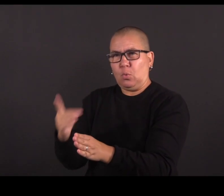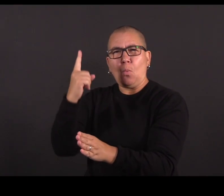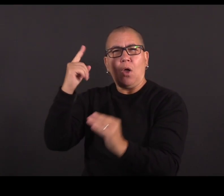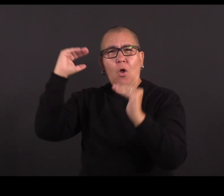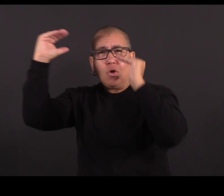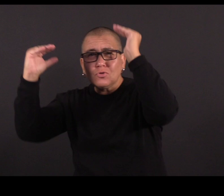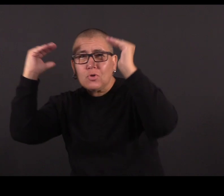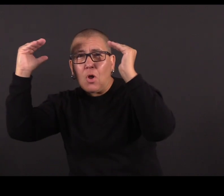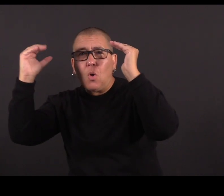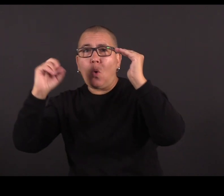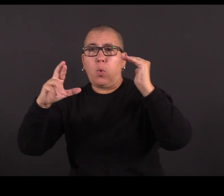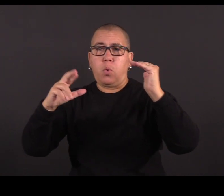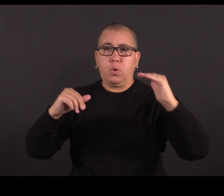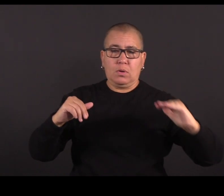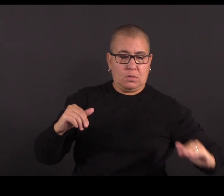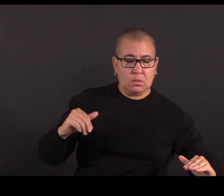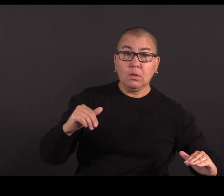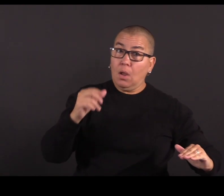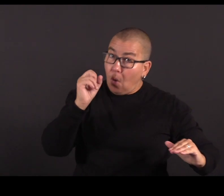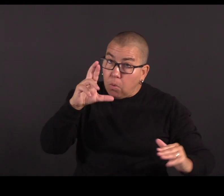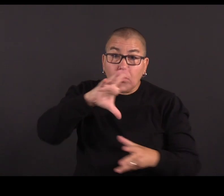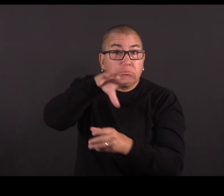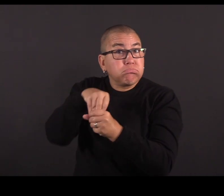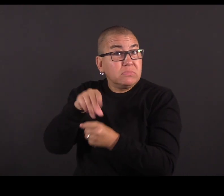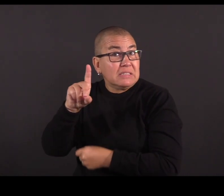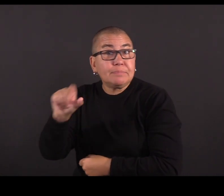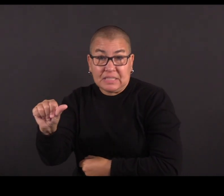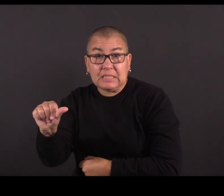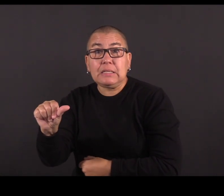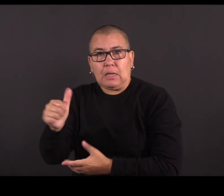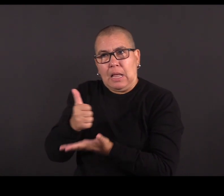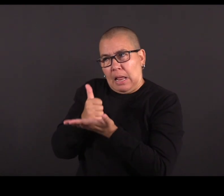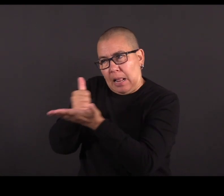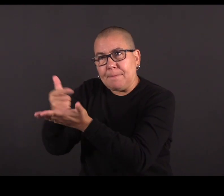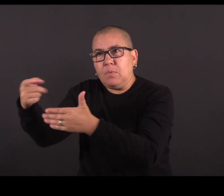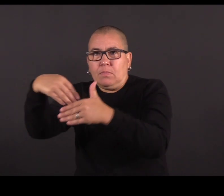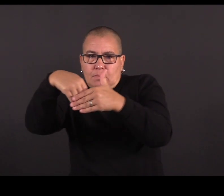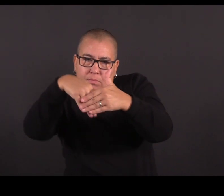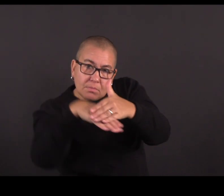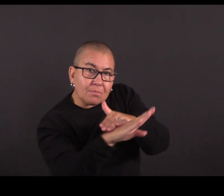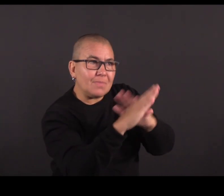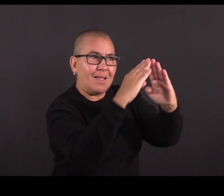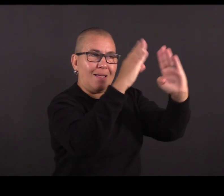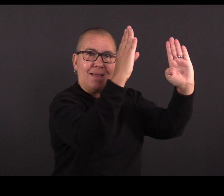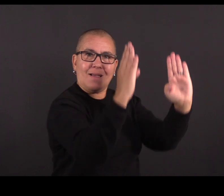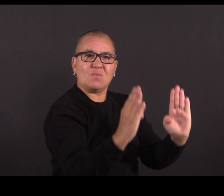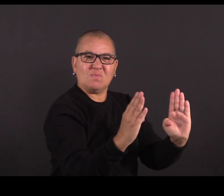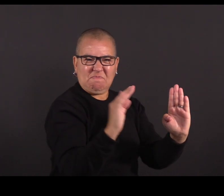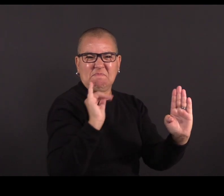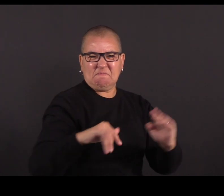disability, or achieving housing stability.